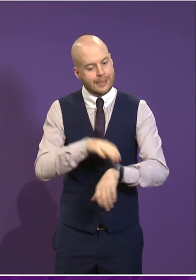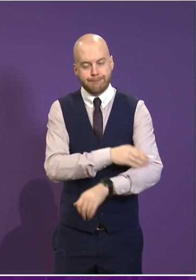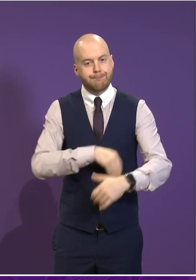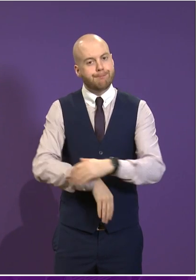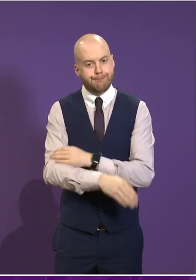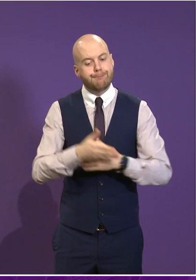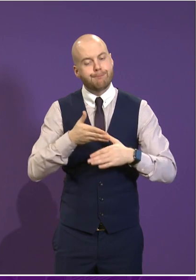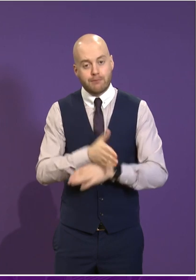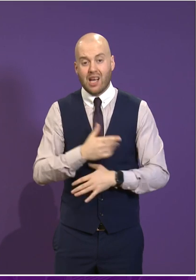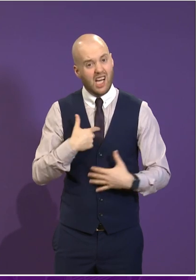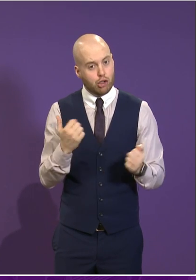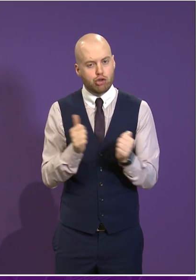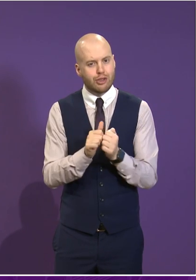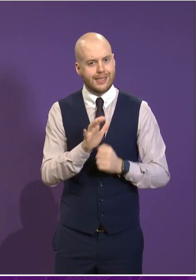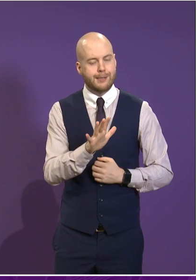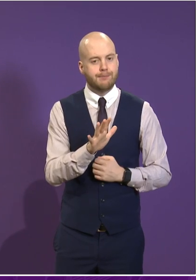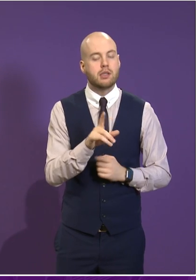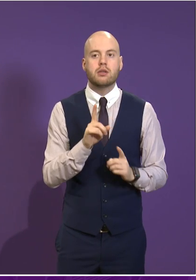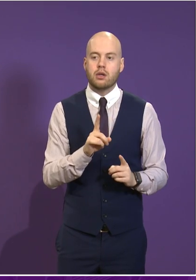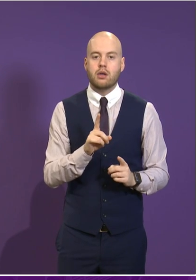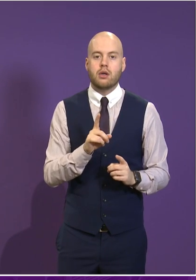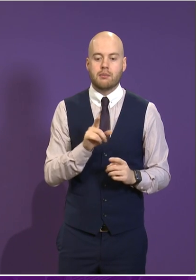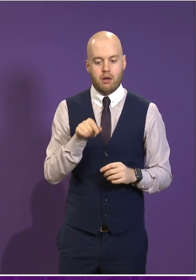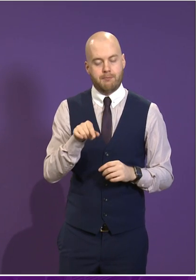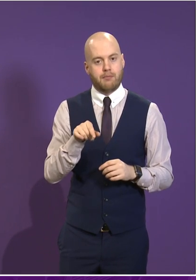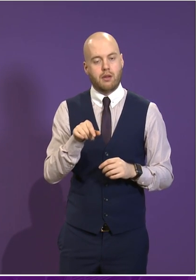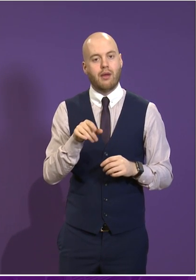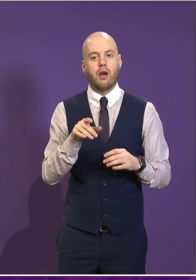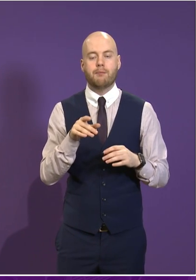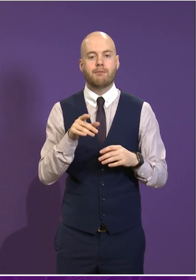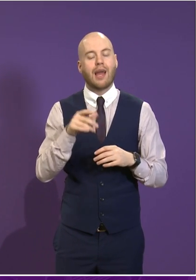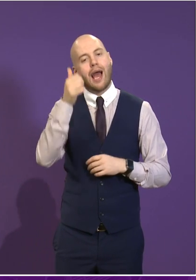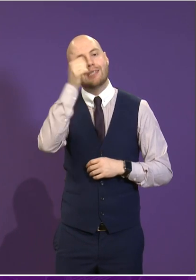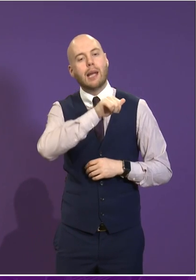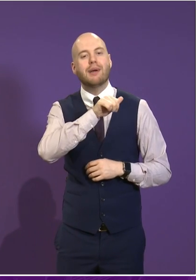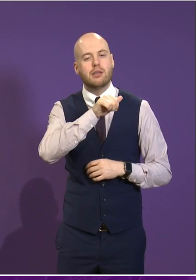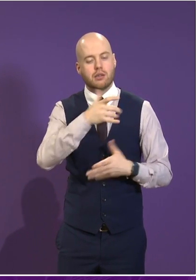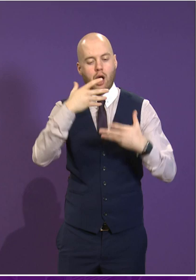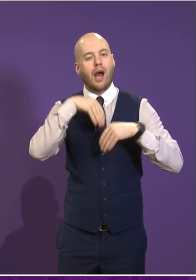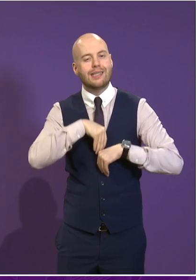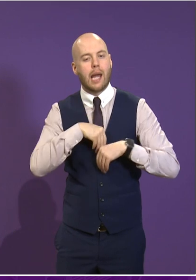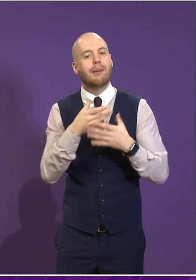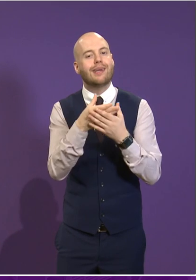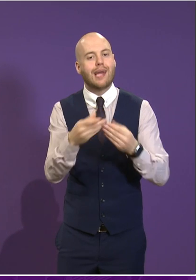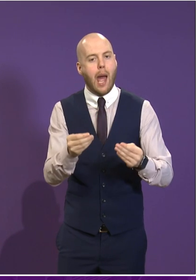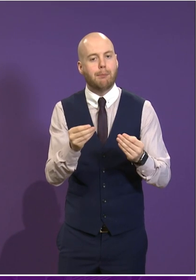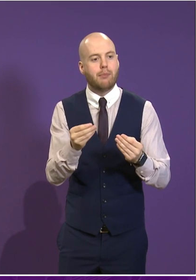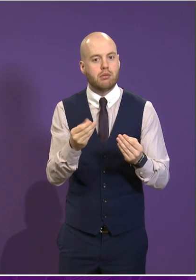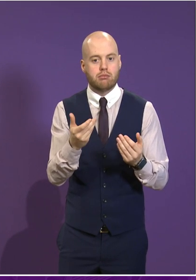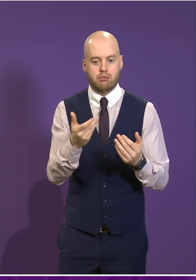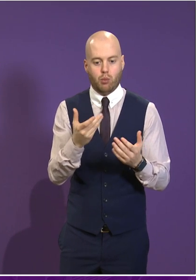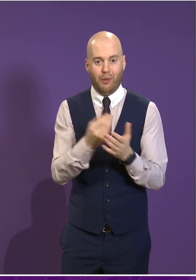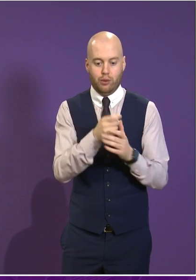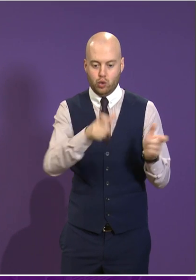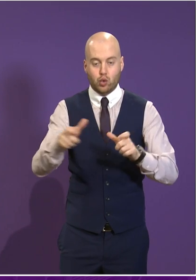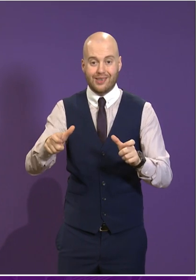narrowing, further narrowing the gap and attainment between students with a disability and others, is about how you correctly